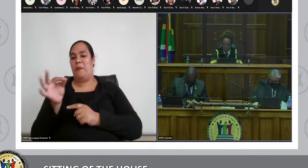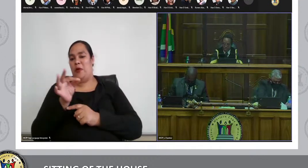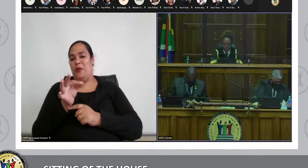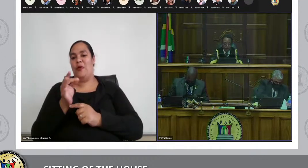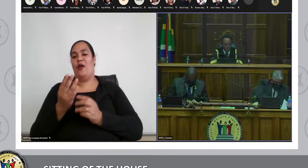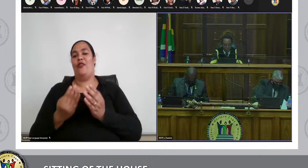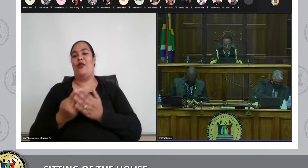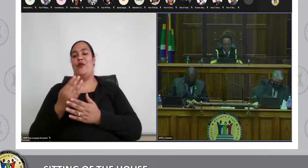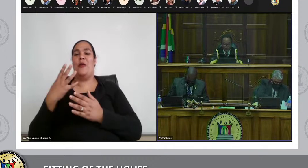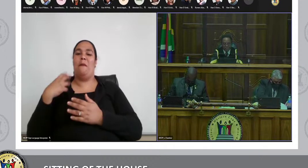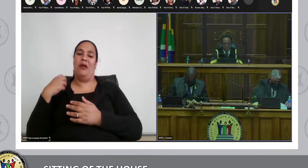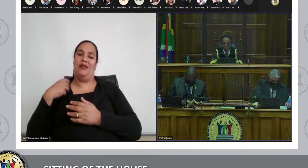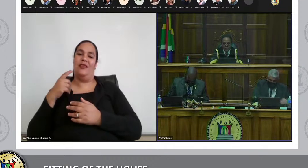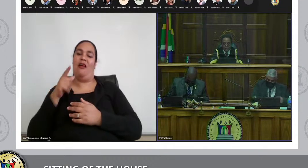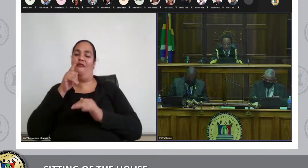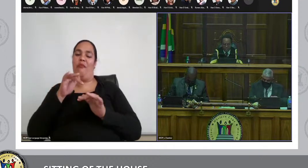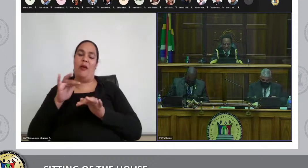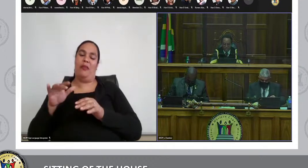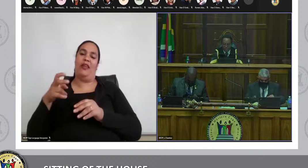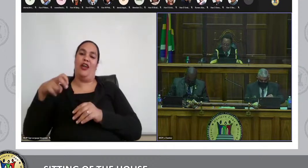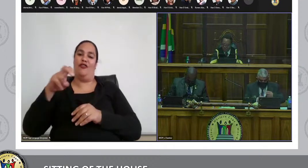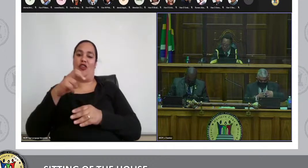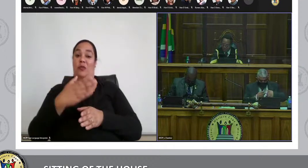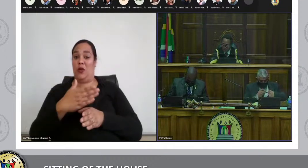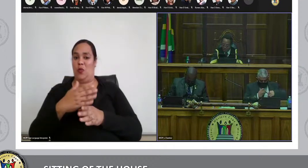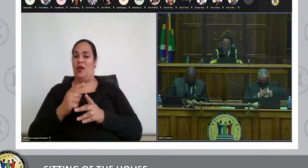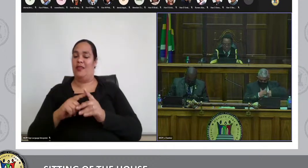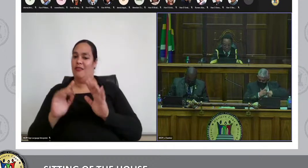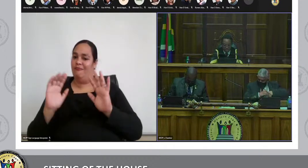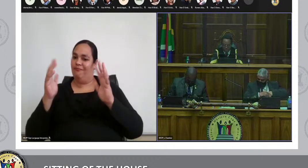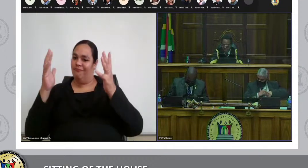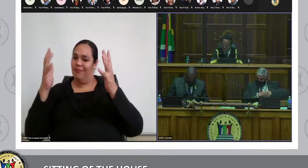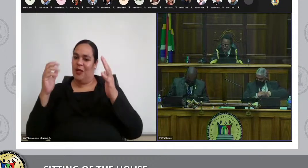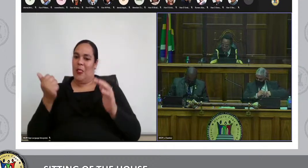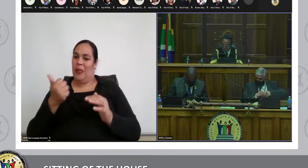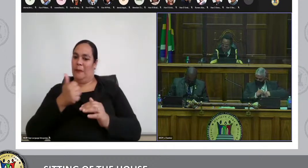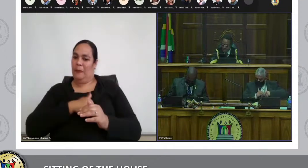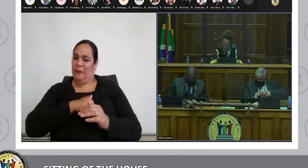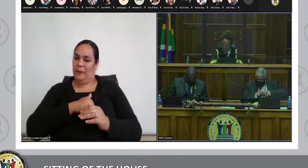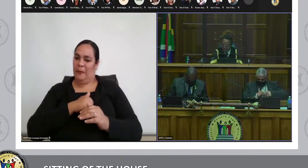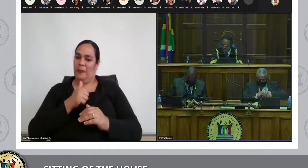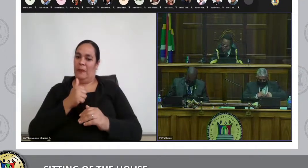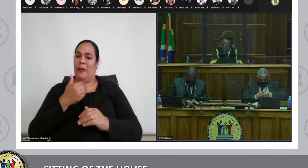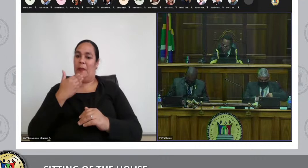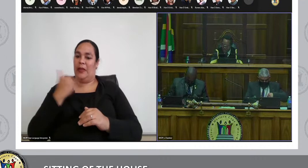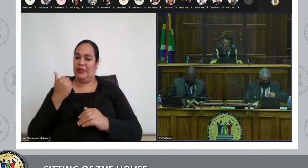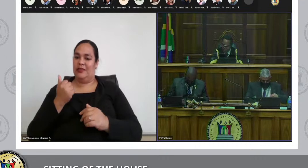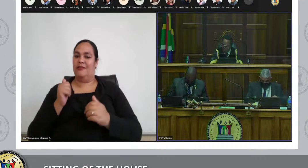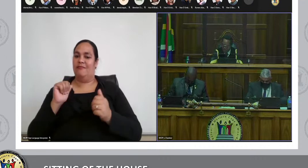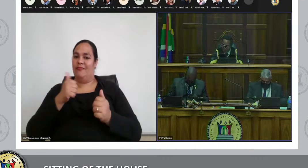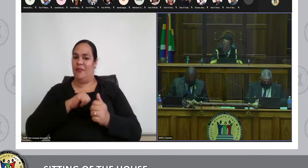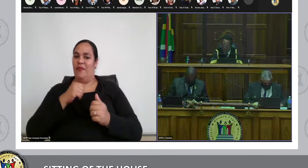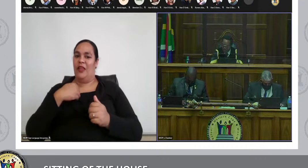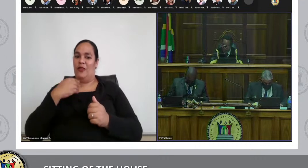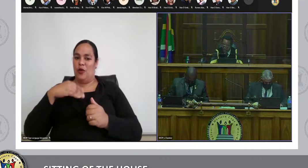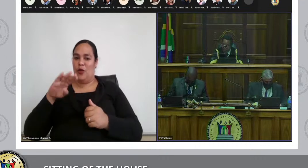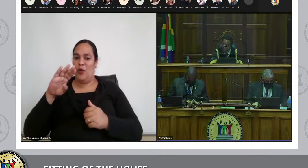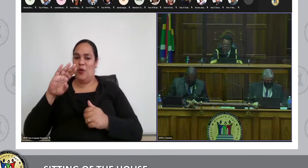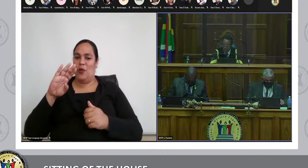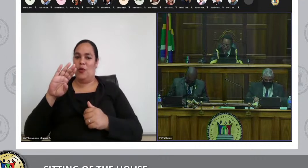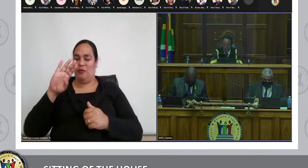of Transport and Public Works, and wish you all of the very best. We've seen that you've been baptized by